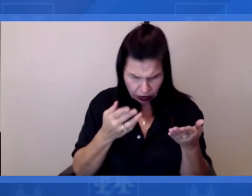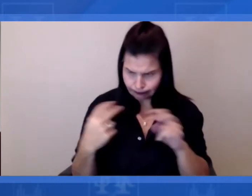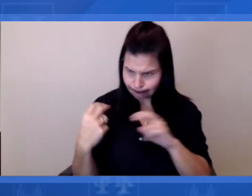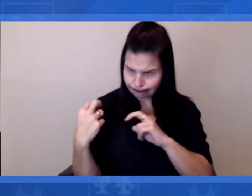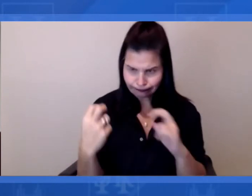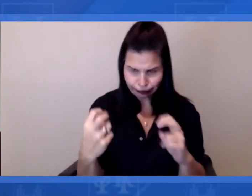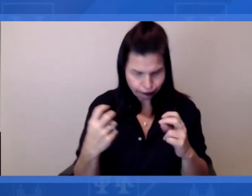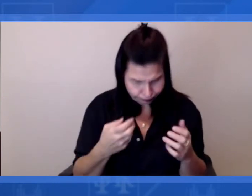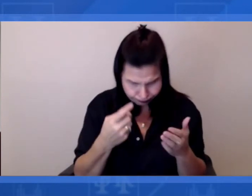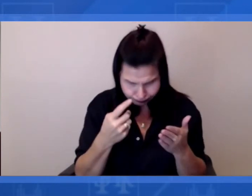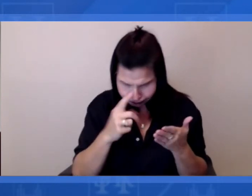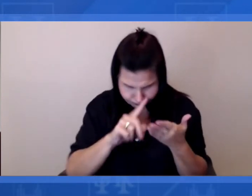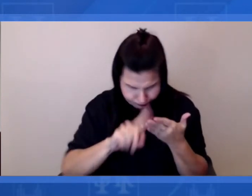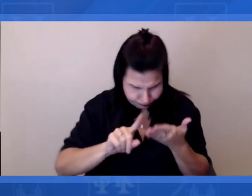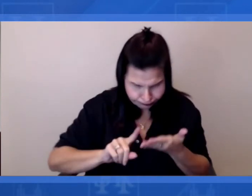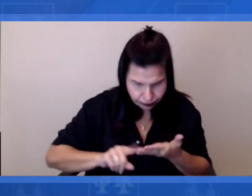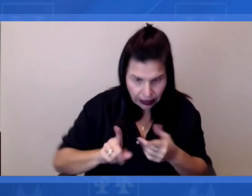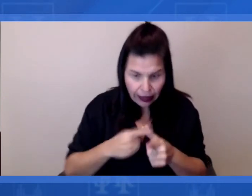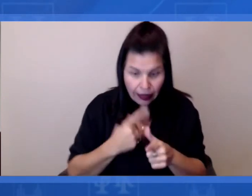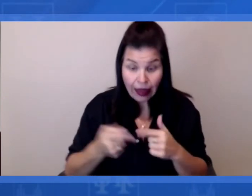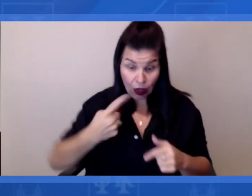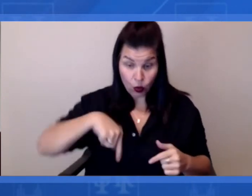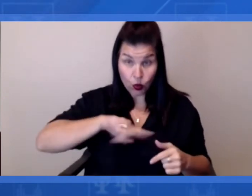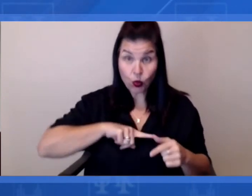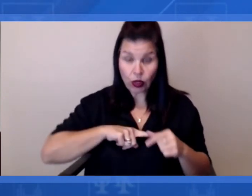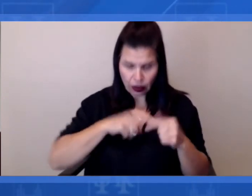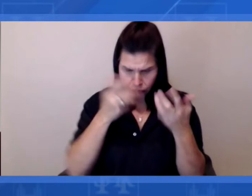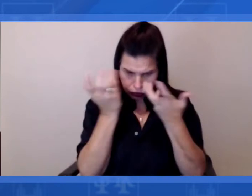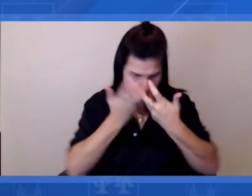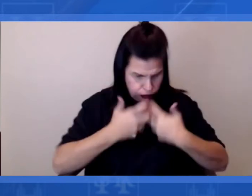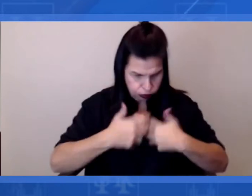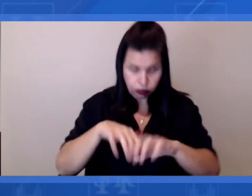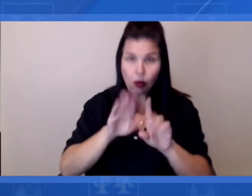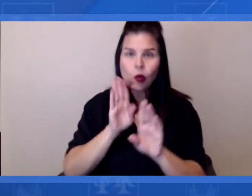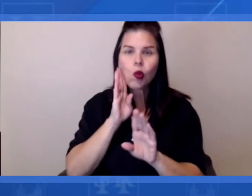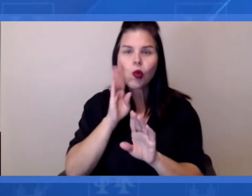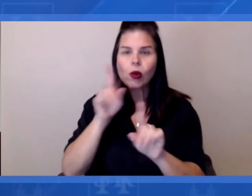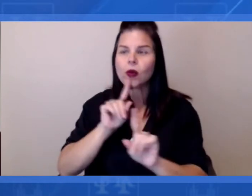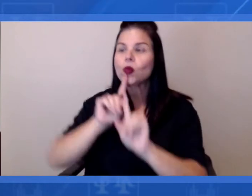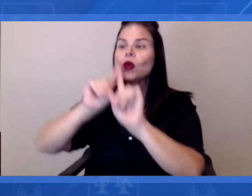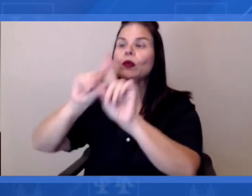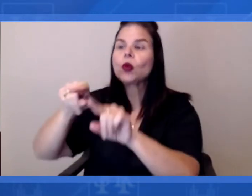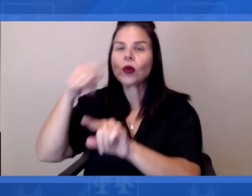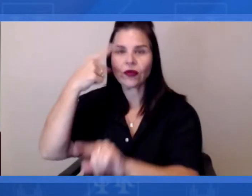and report our own staff recommendations back to Council.